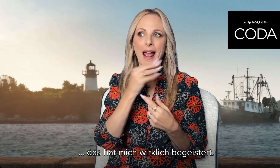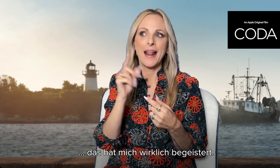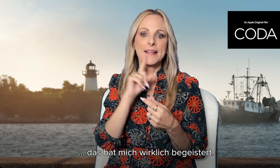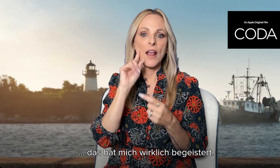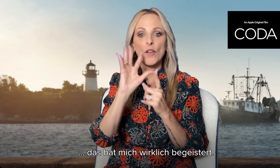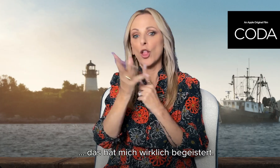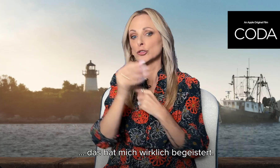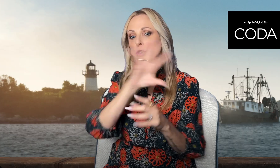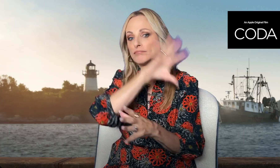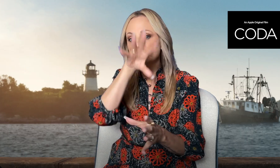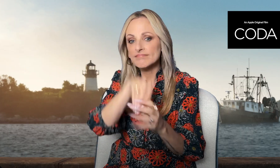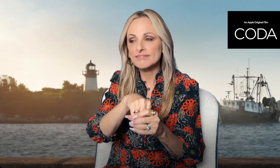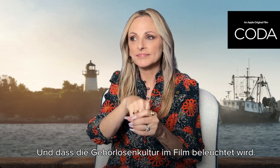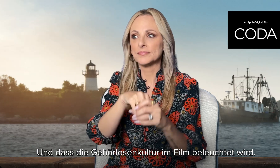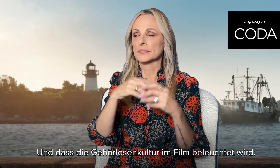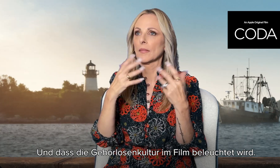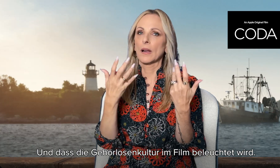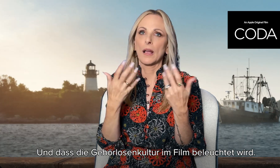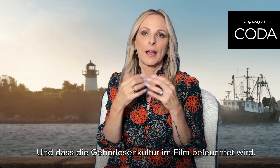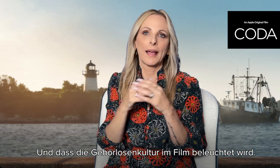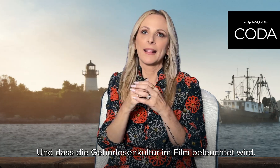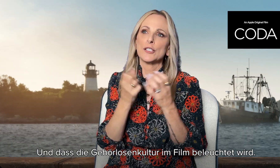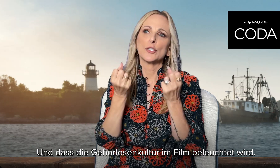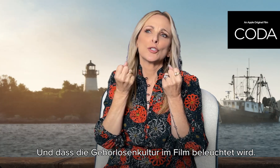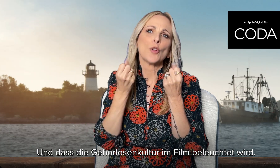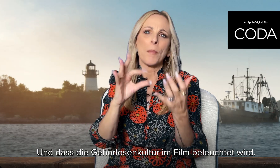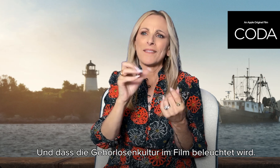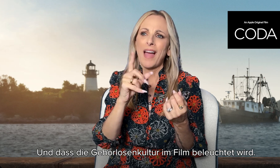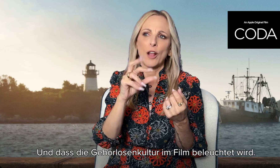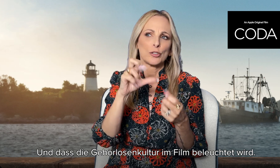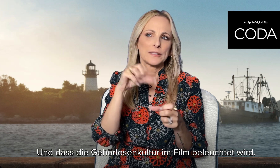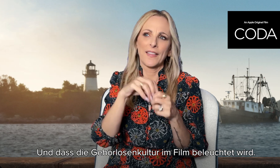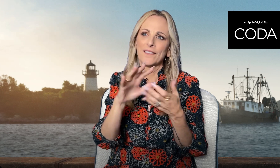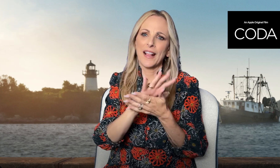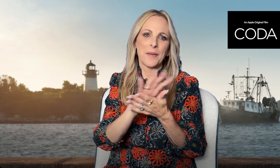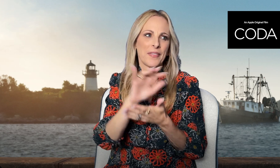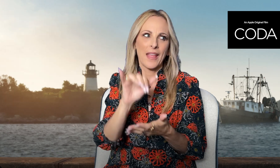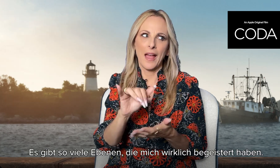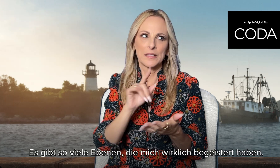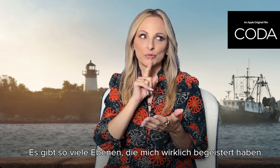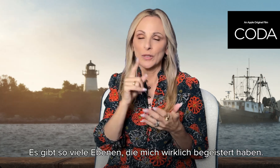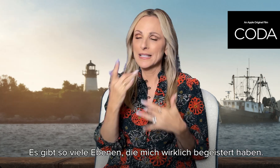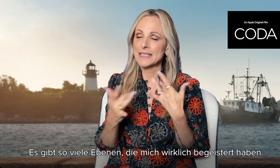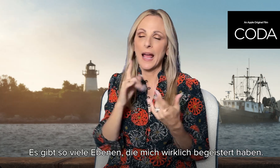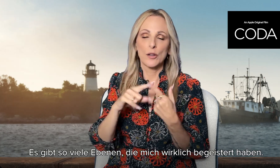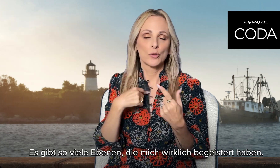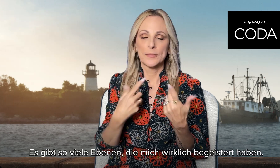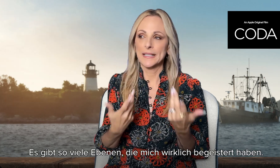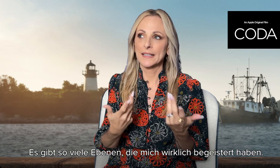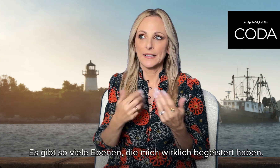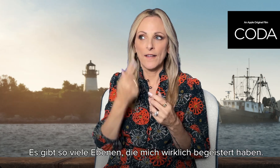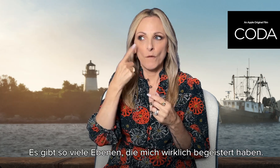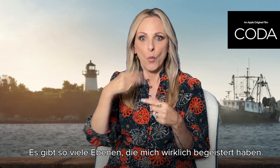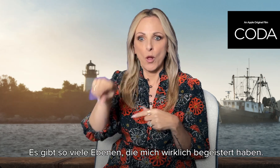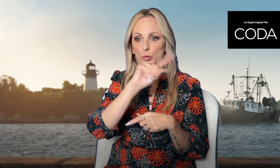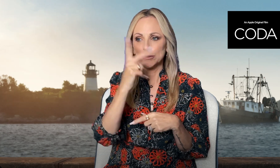that really excited me. And the highlight of deaf culture in the film, there's so many levels